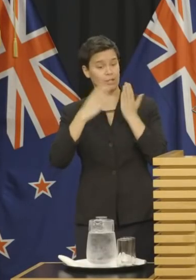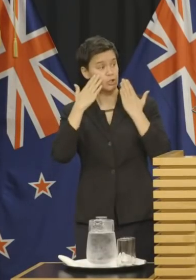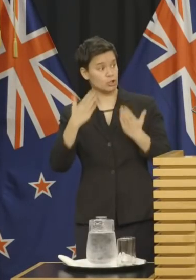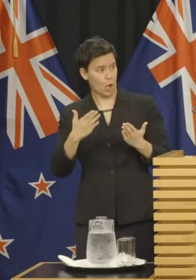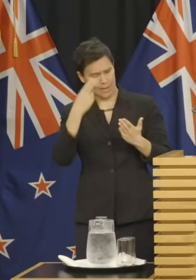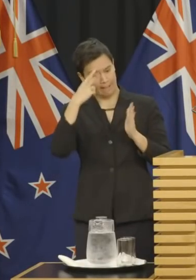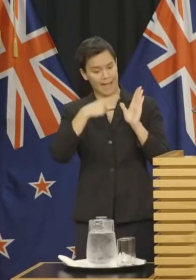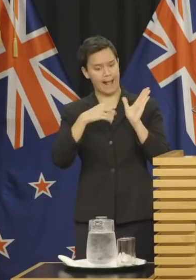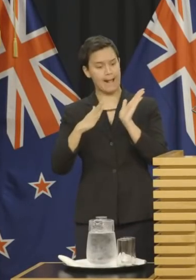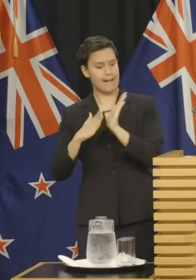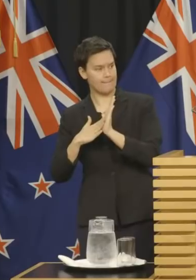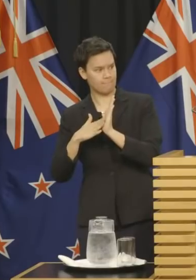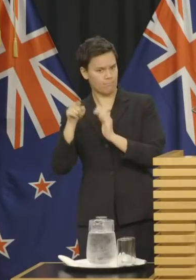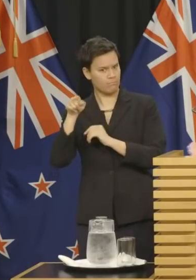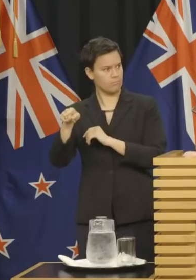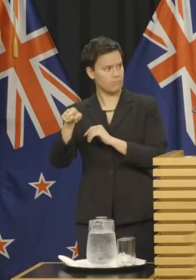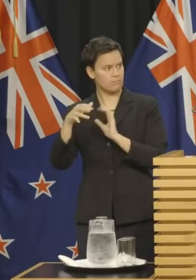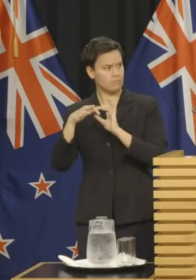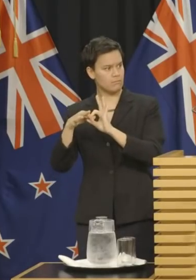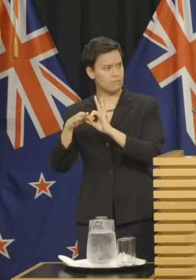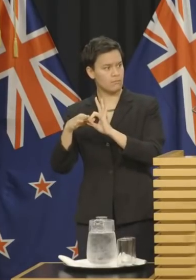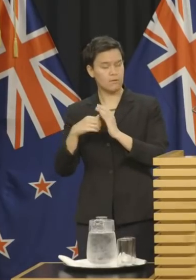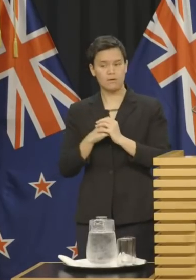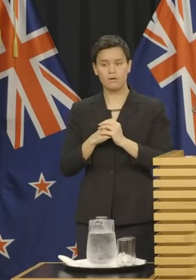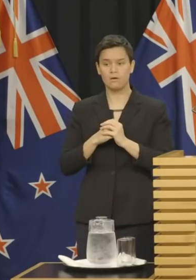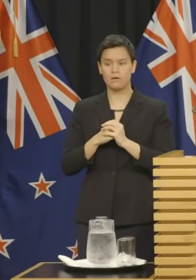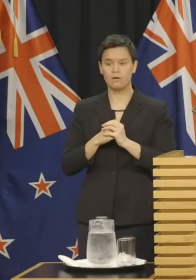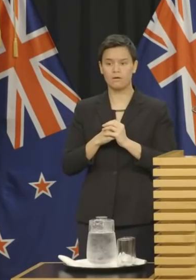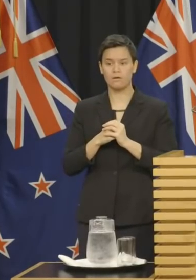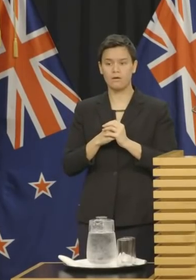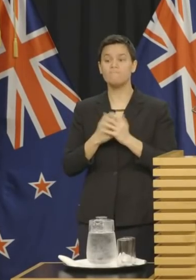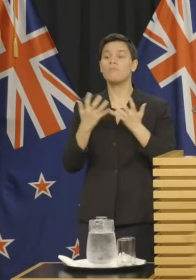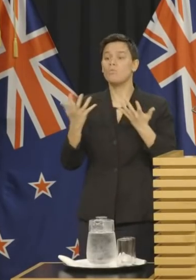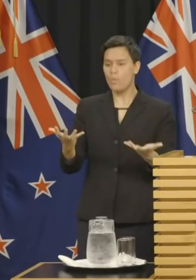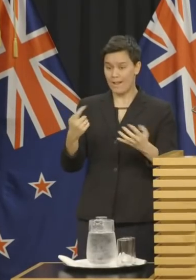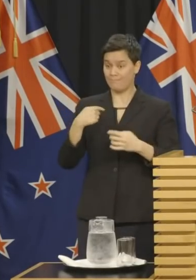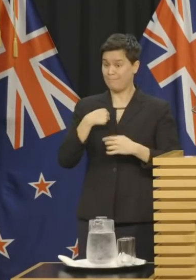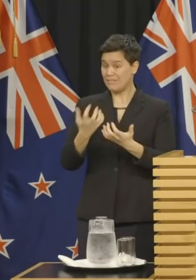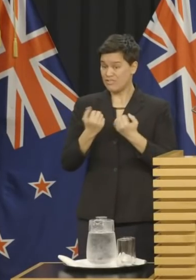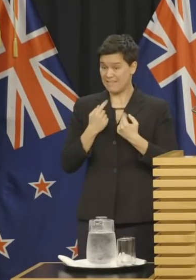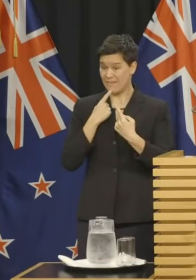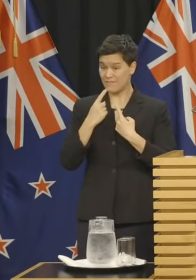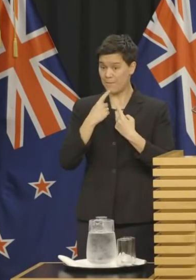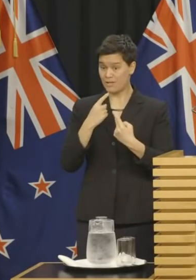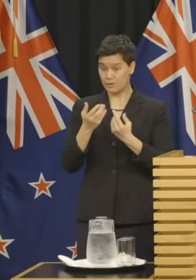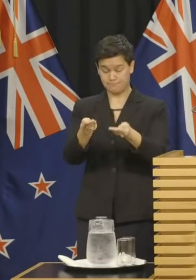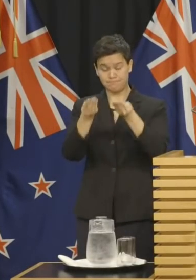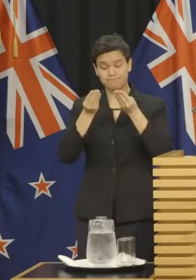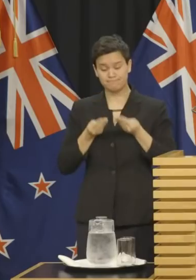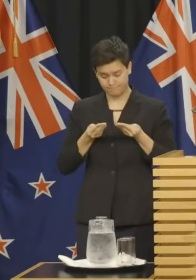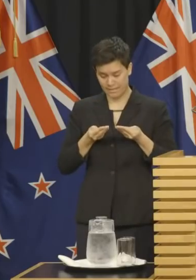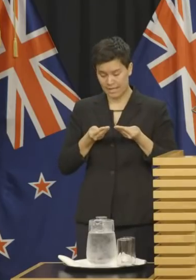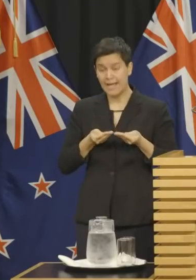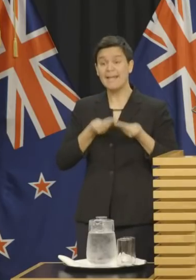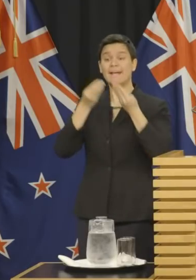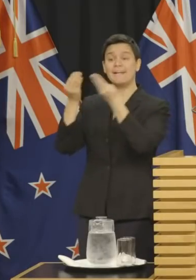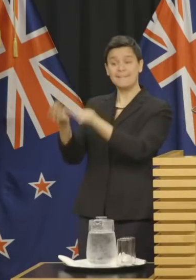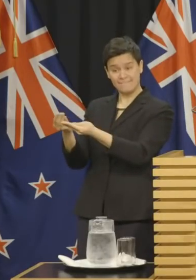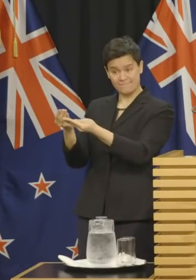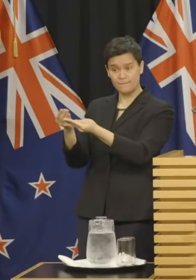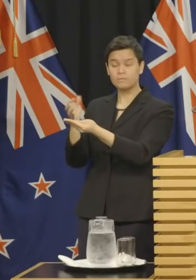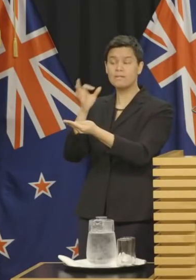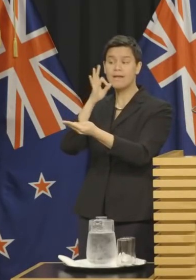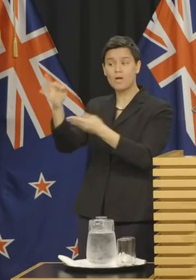out the differences. I received information, I passed it on to the Leader of the Opposition. The Leader of the Opposition has received information and obviously has chosen to deal with